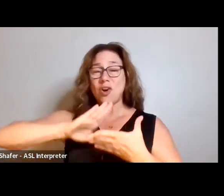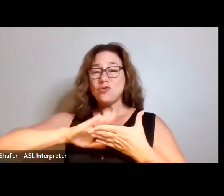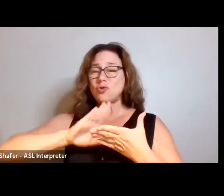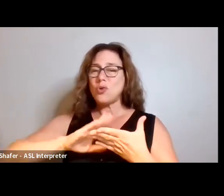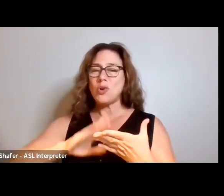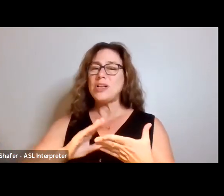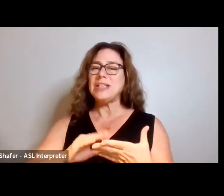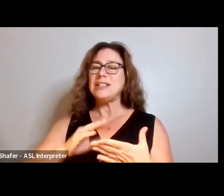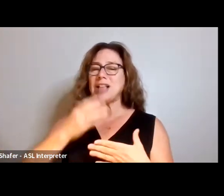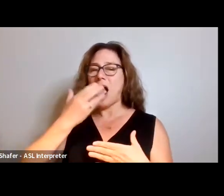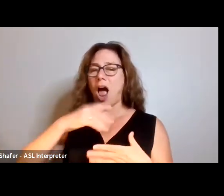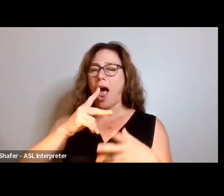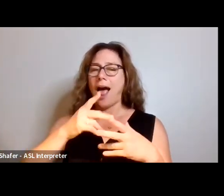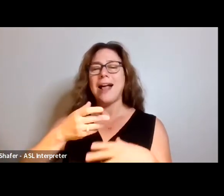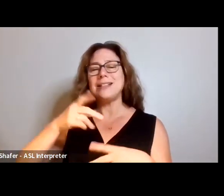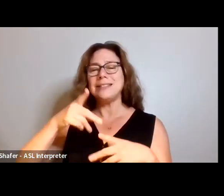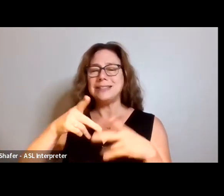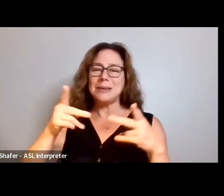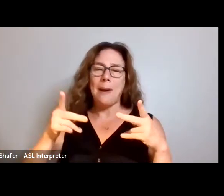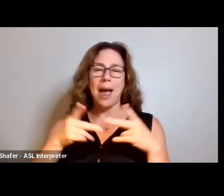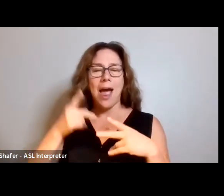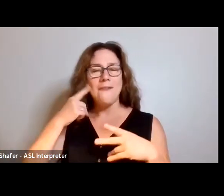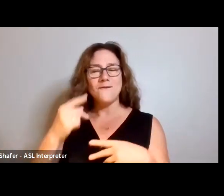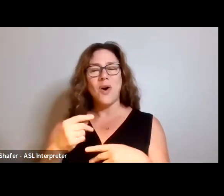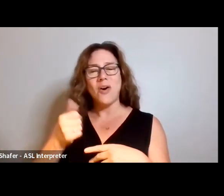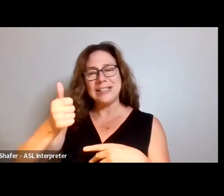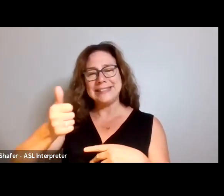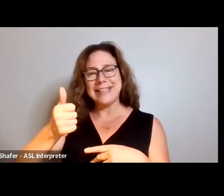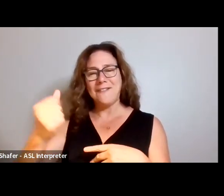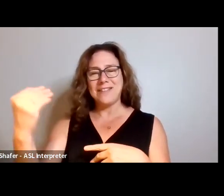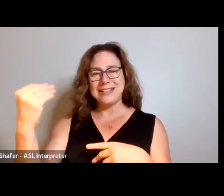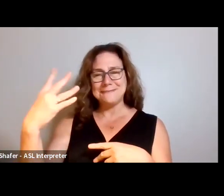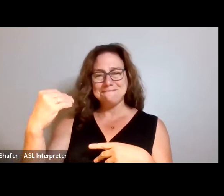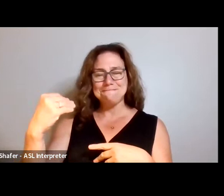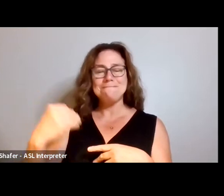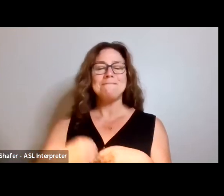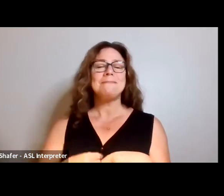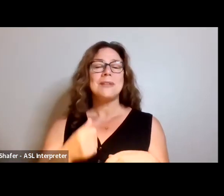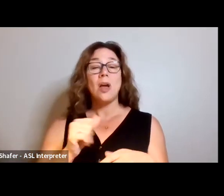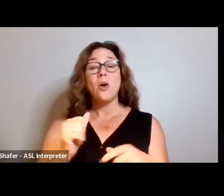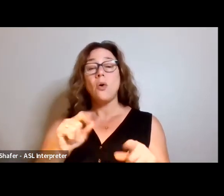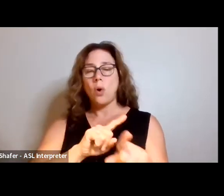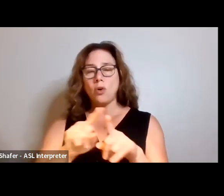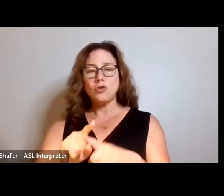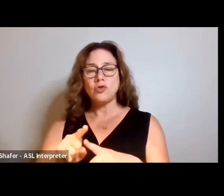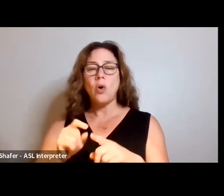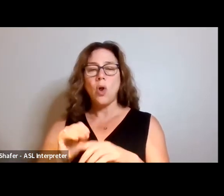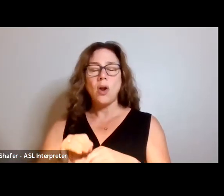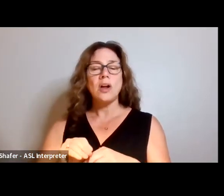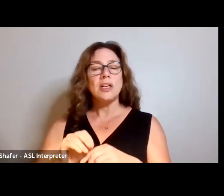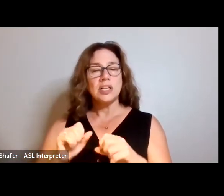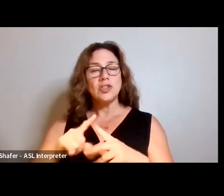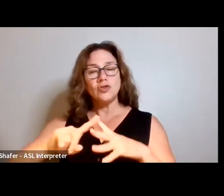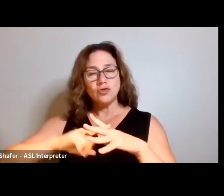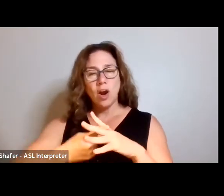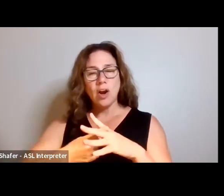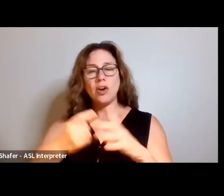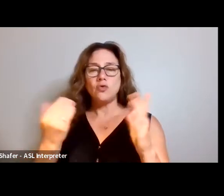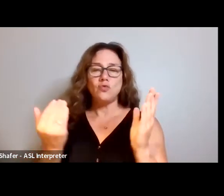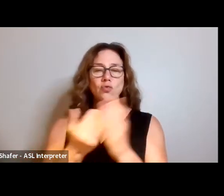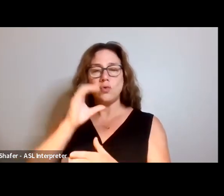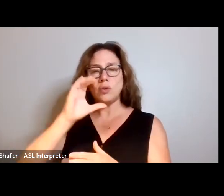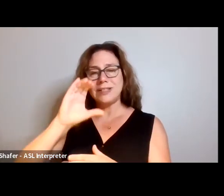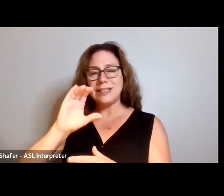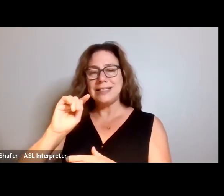year, selfie photos with our logo. This year, we also launched a new CTE Green Technology class for